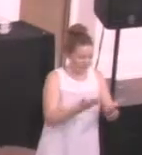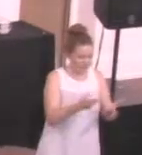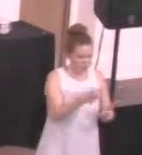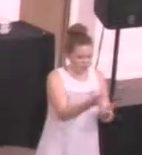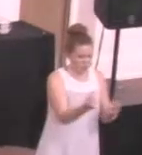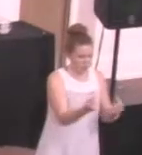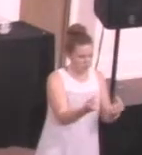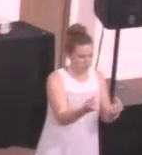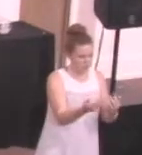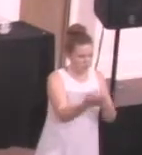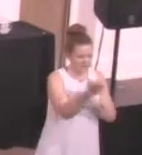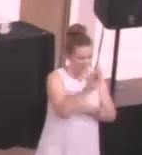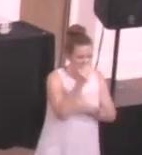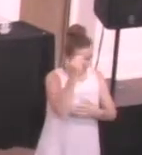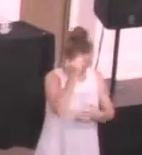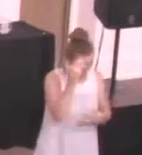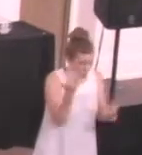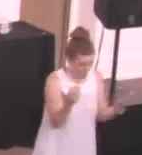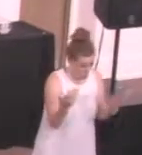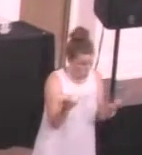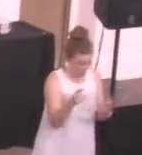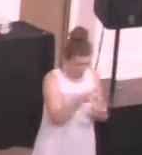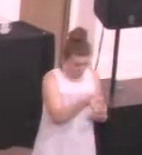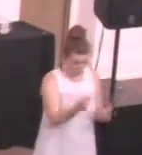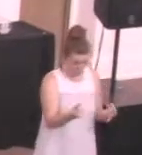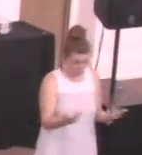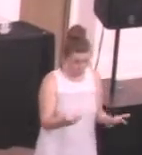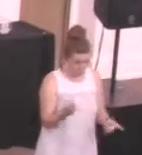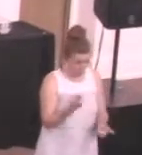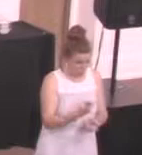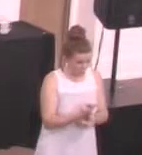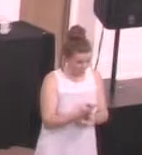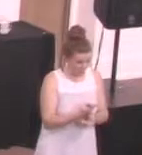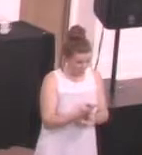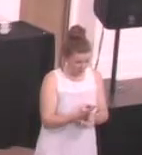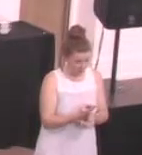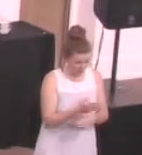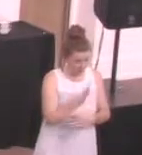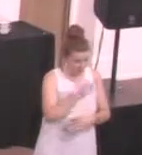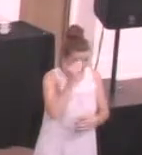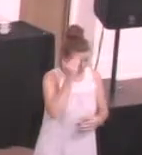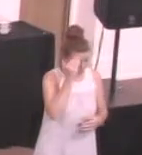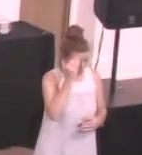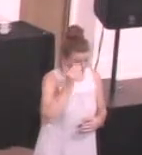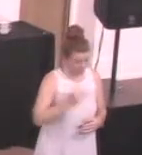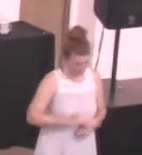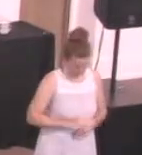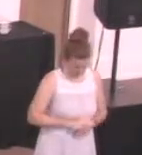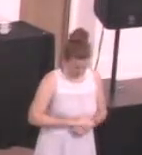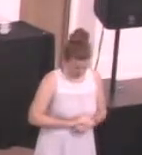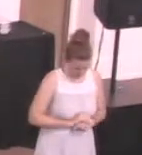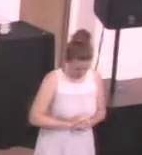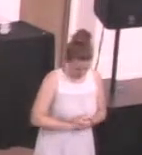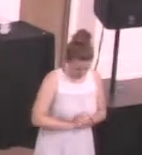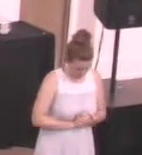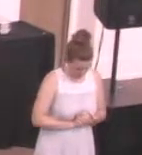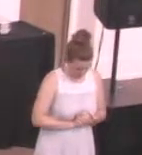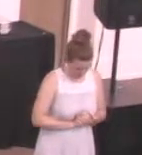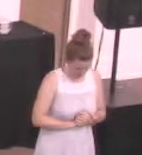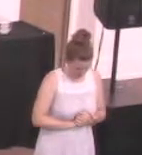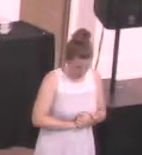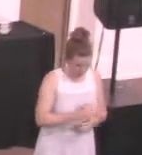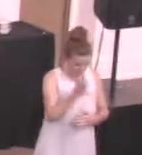criminal record. I'm talking about God knows what you did. Do you hear that, kids? God knows what you